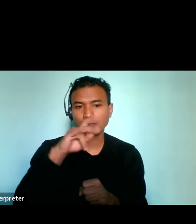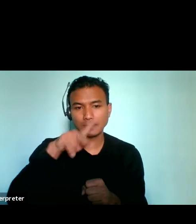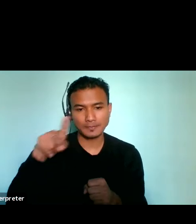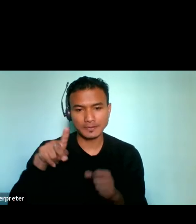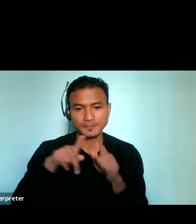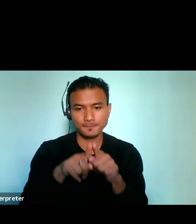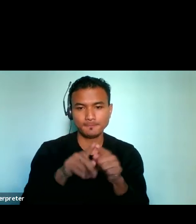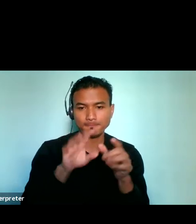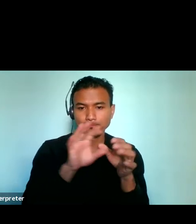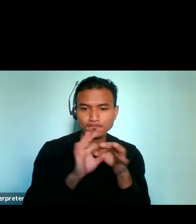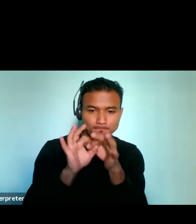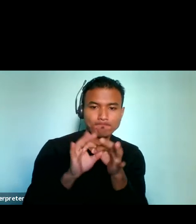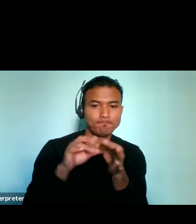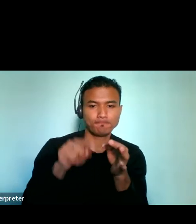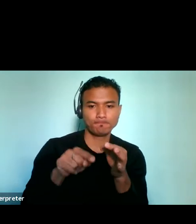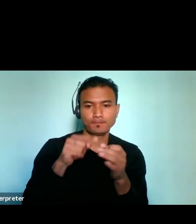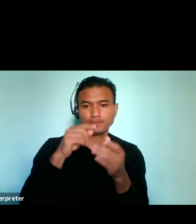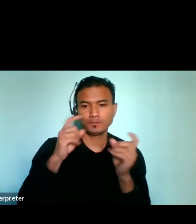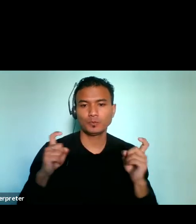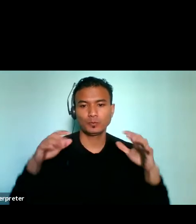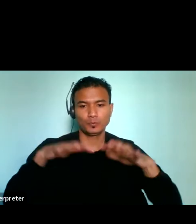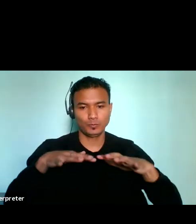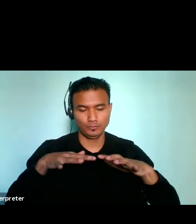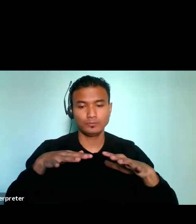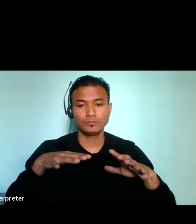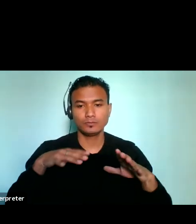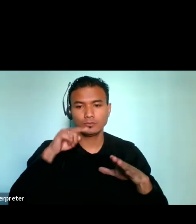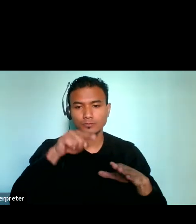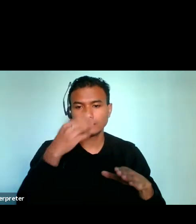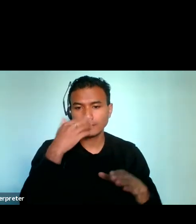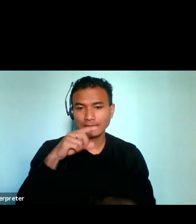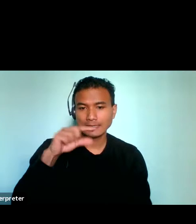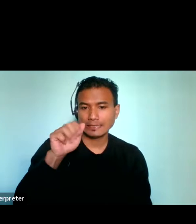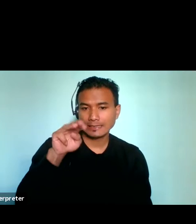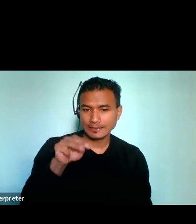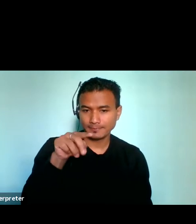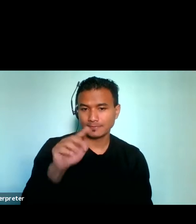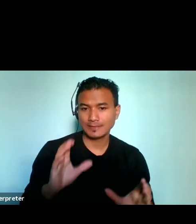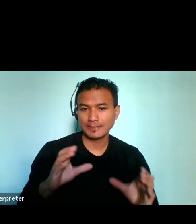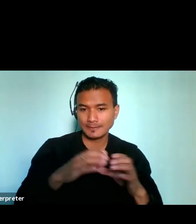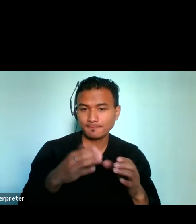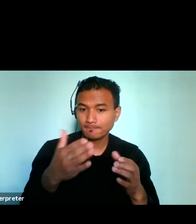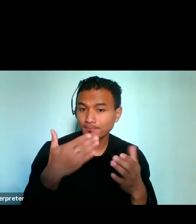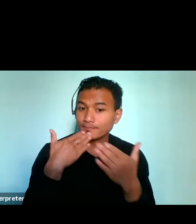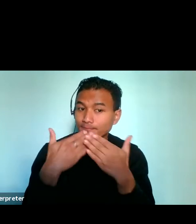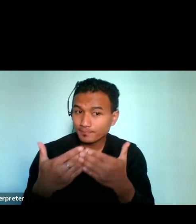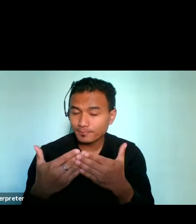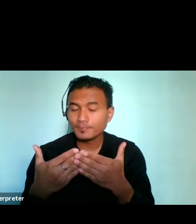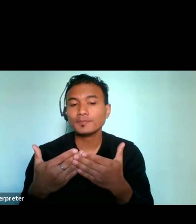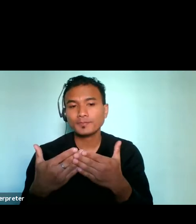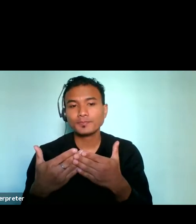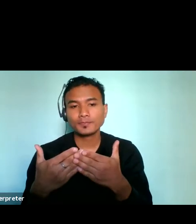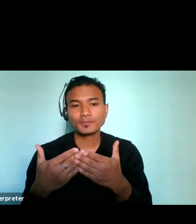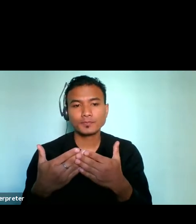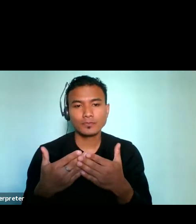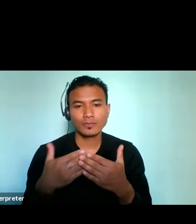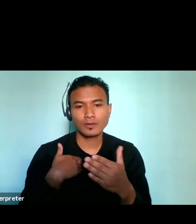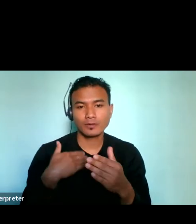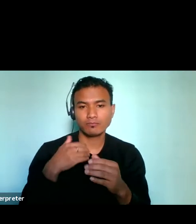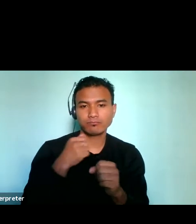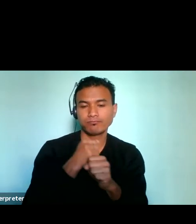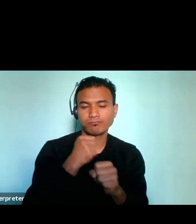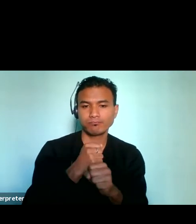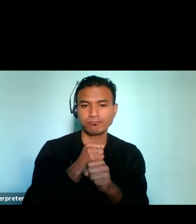in co-hosting this conference. So to Gam and the team, thank you. We've been privileged